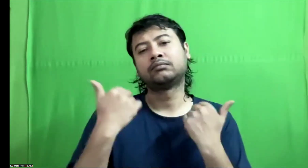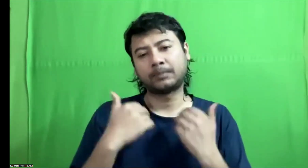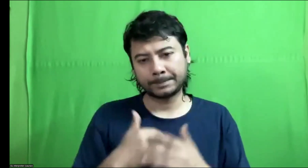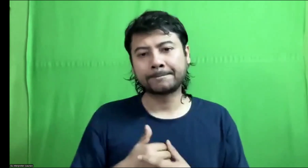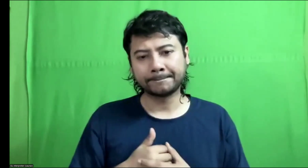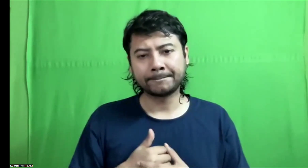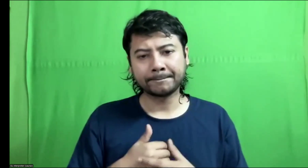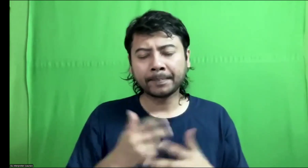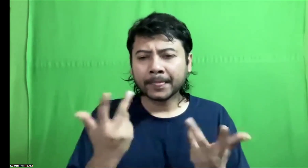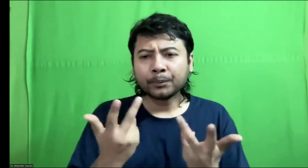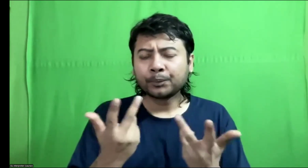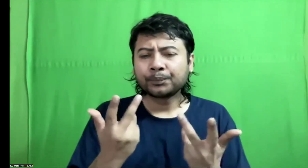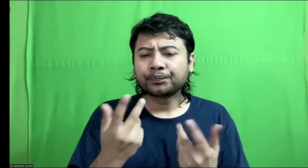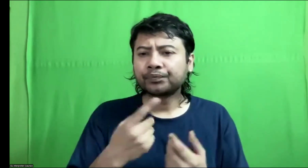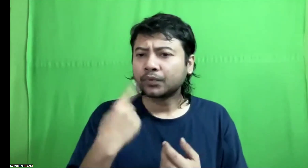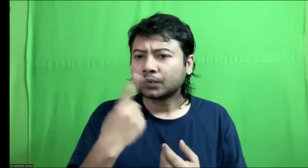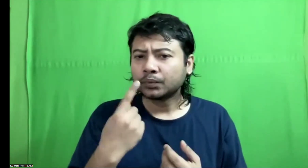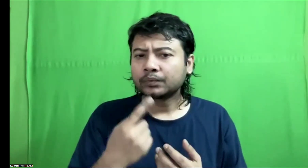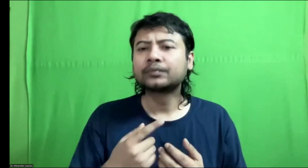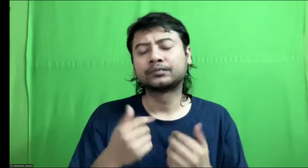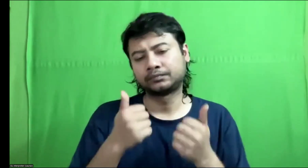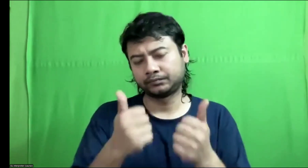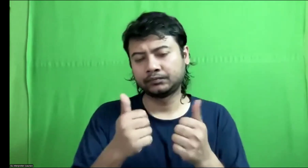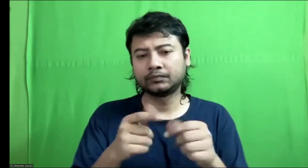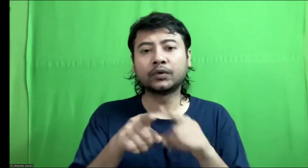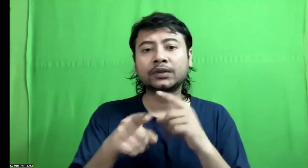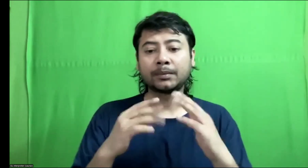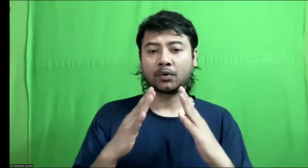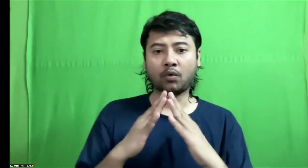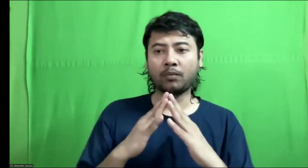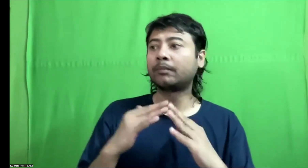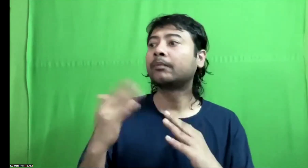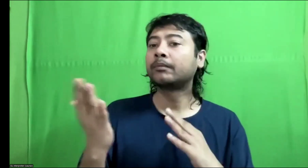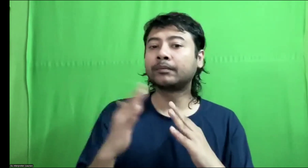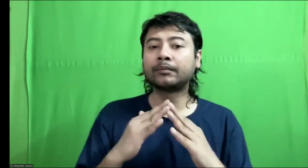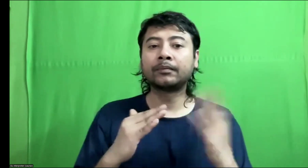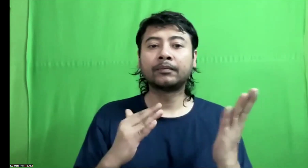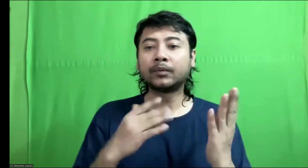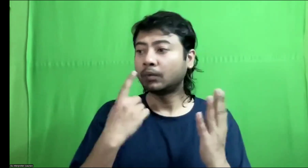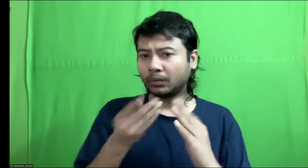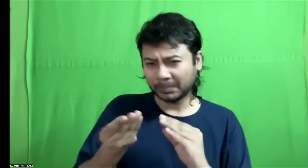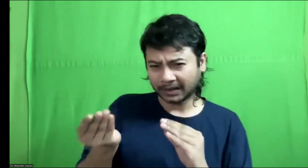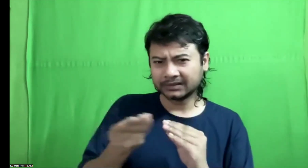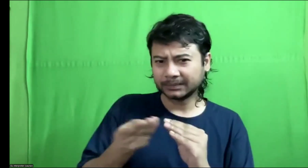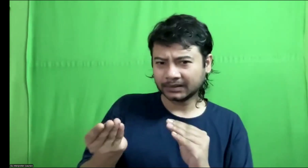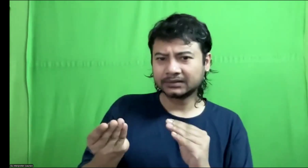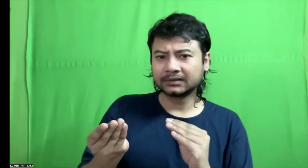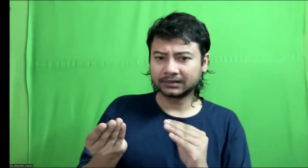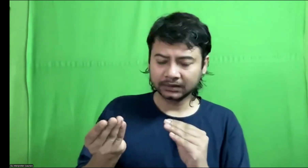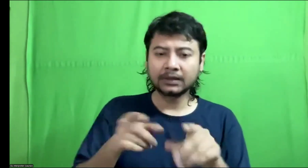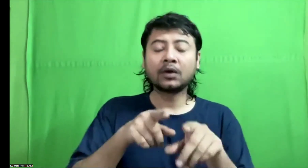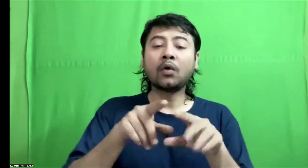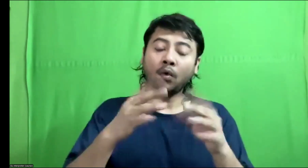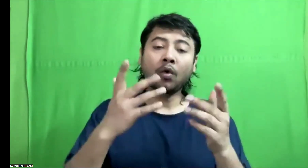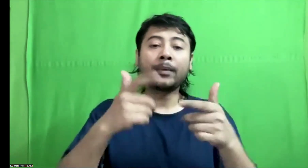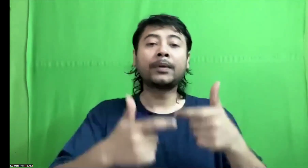immediate neighbors, means somebody who's living next to your house. Or if you're living in an apartment, you have, say, 8, 10